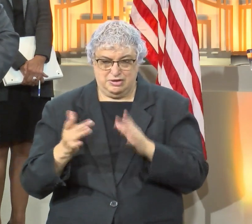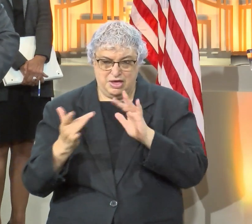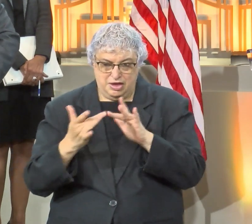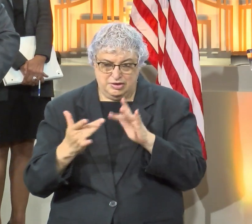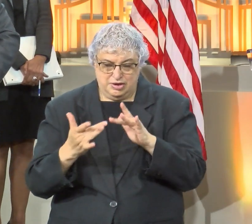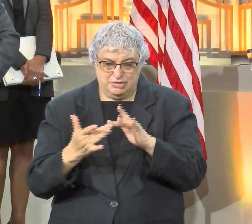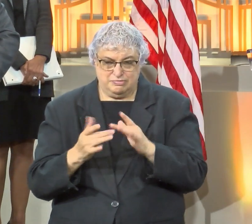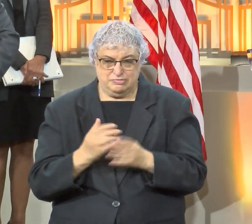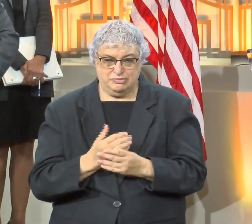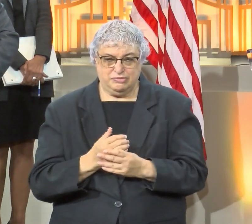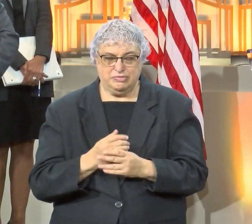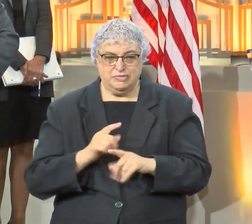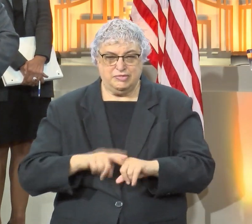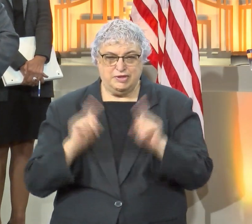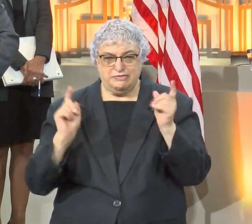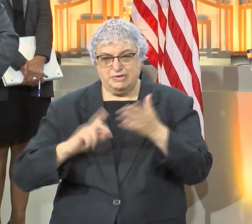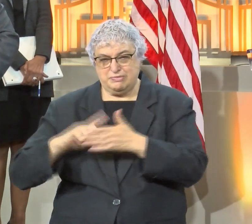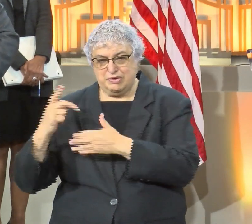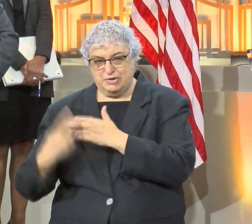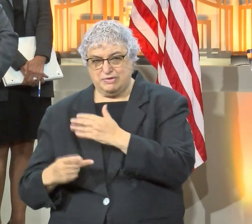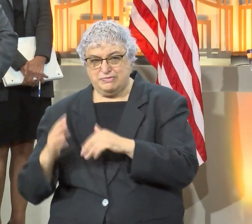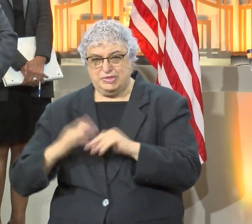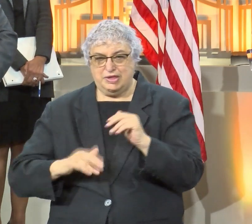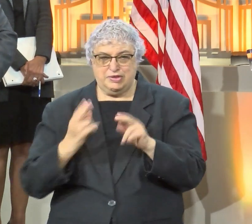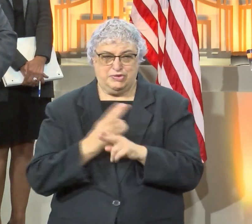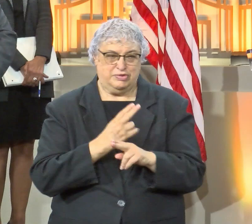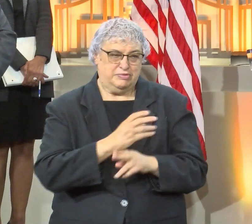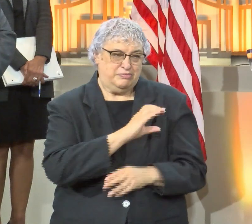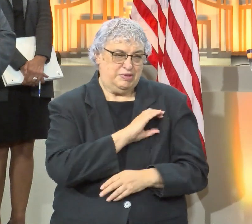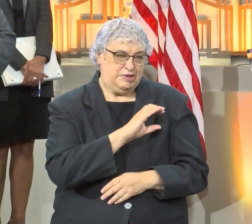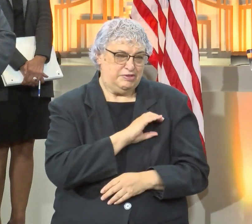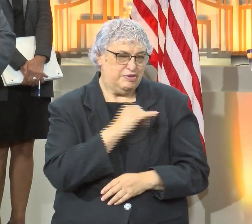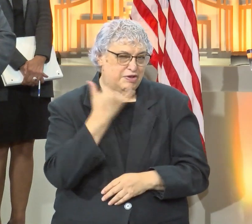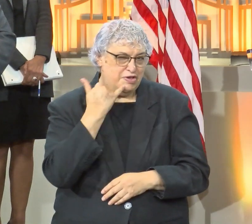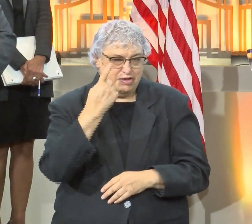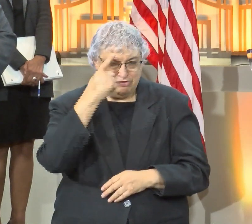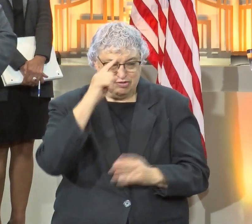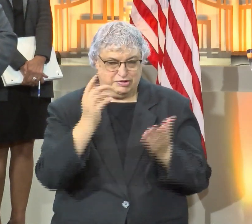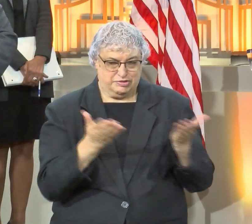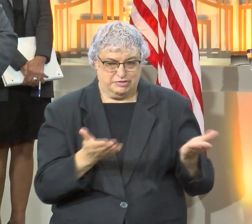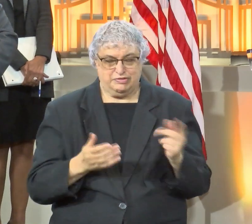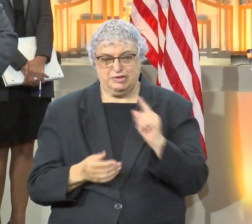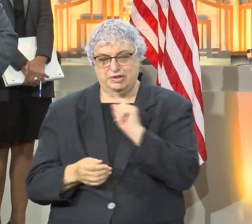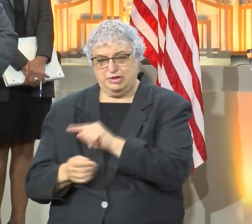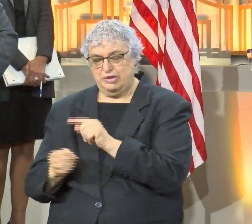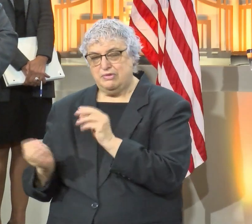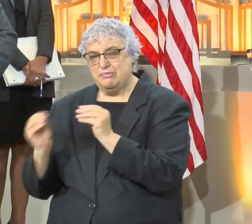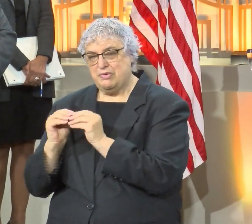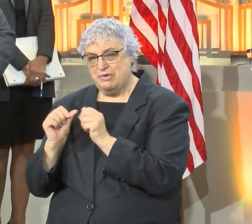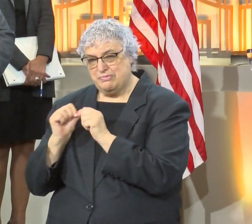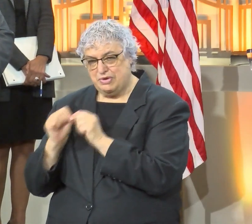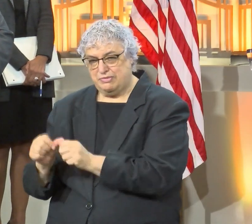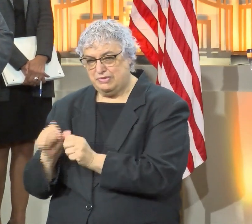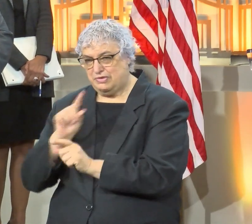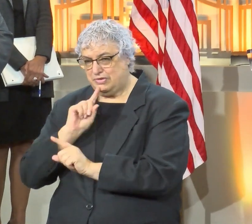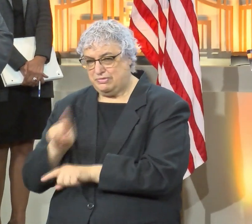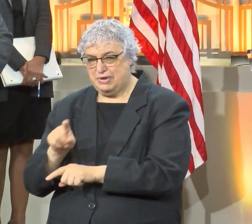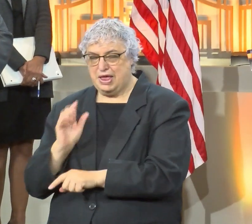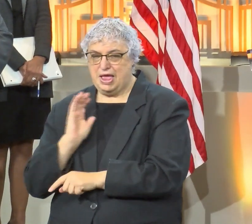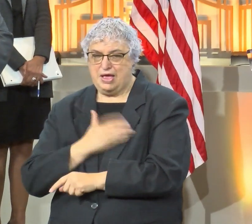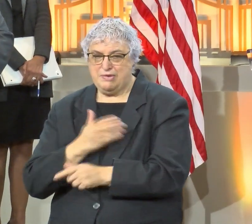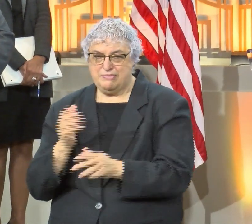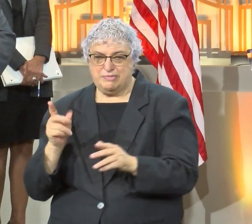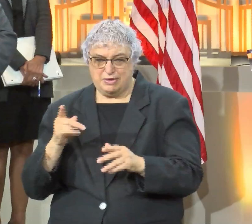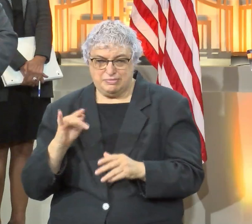It gets them into a different program instead of using the HPD call for service loop. It's a more permanent response and it's a better service to our